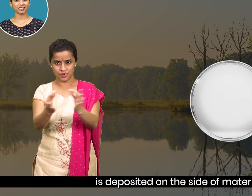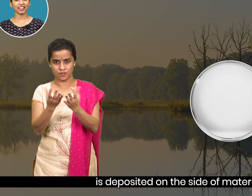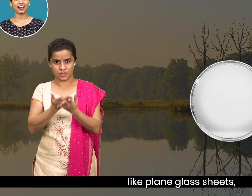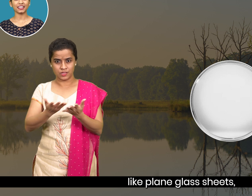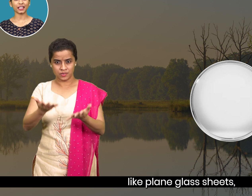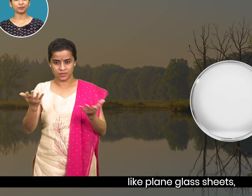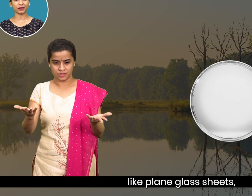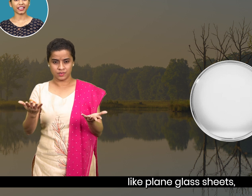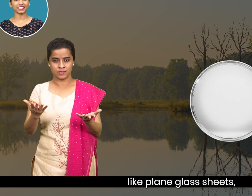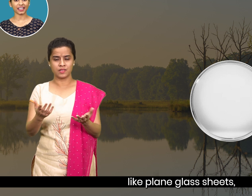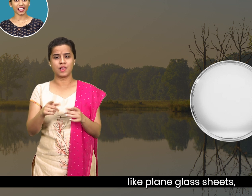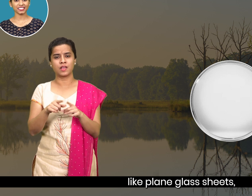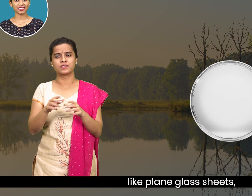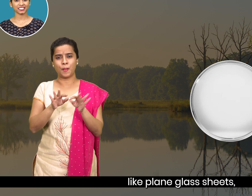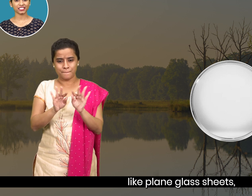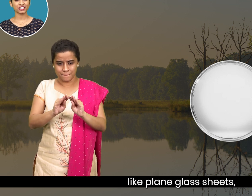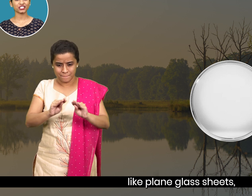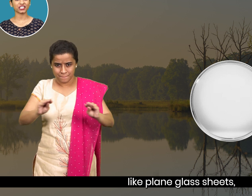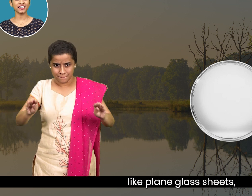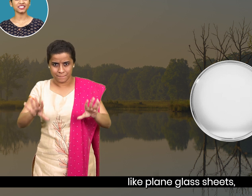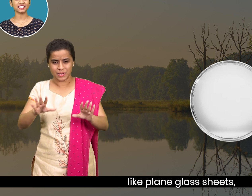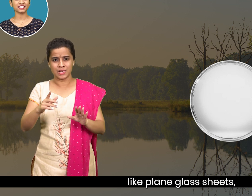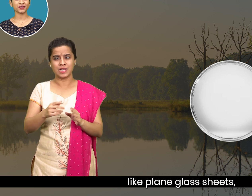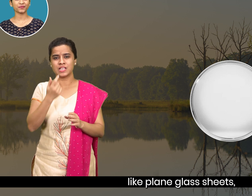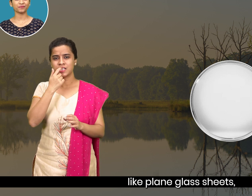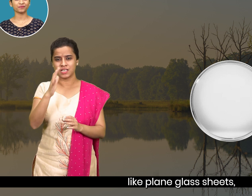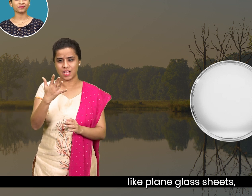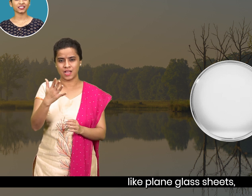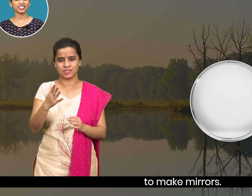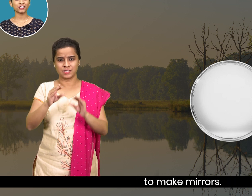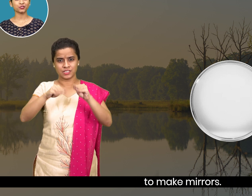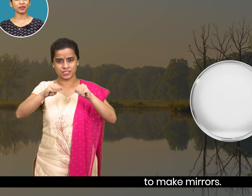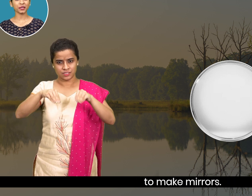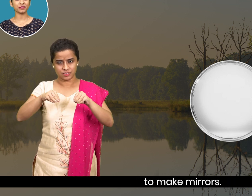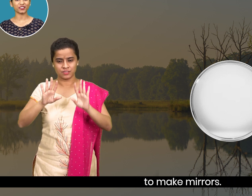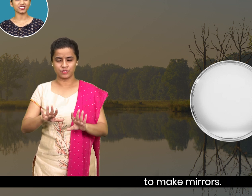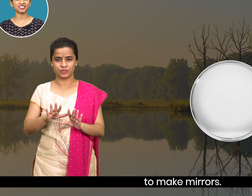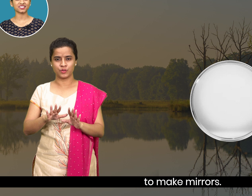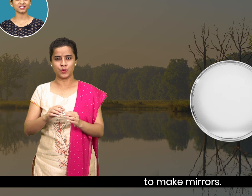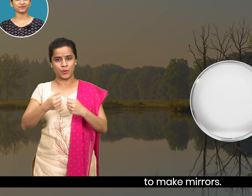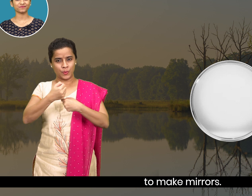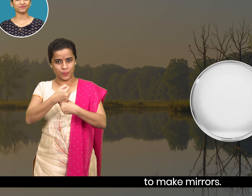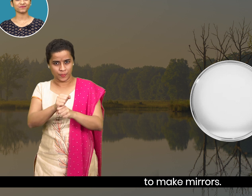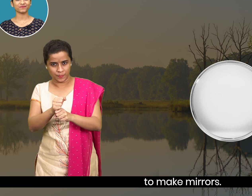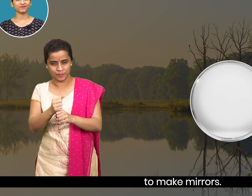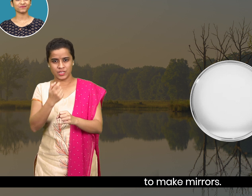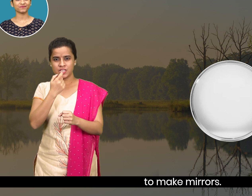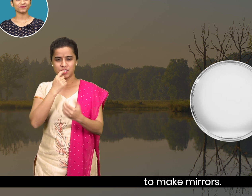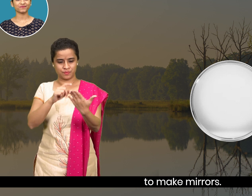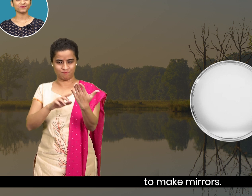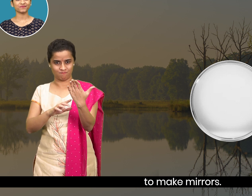materials like plain glass sheets to make mirrors.